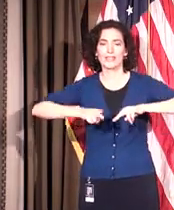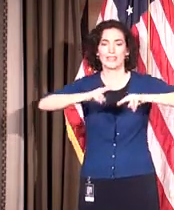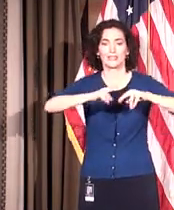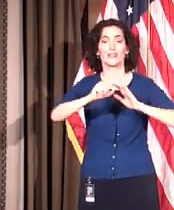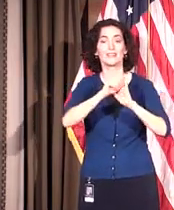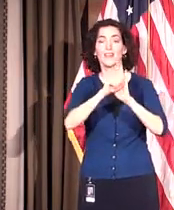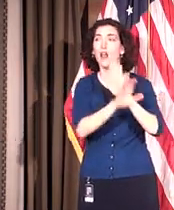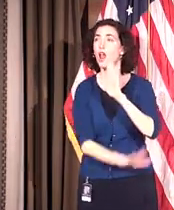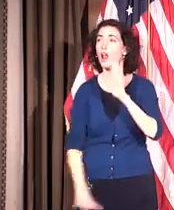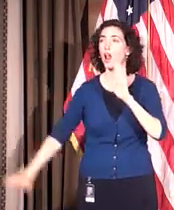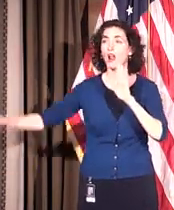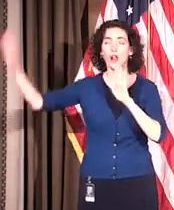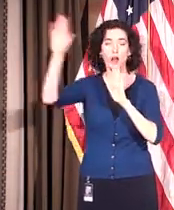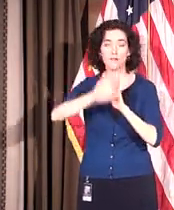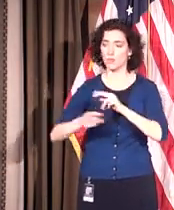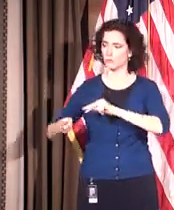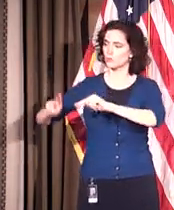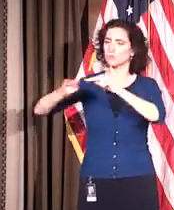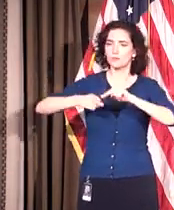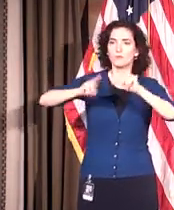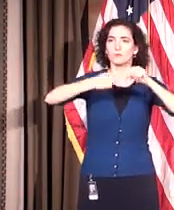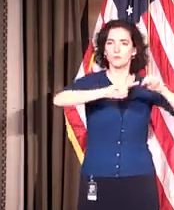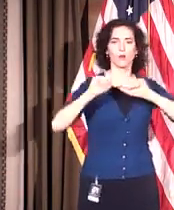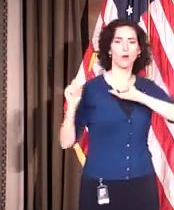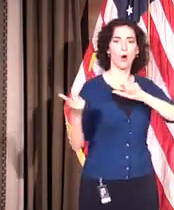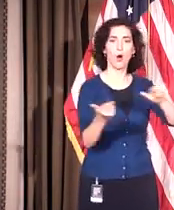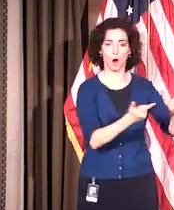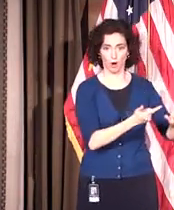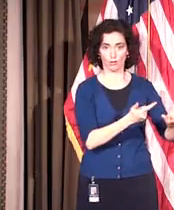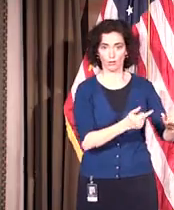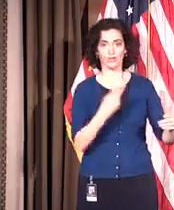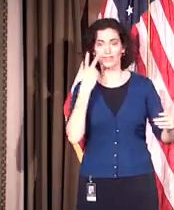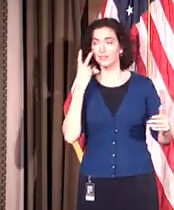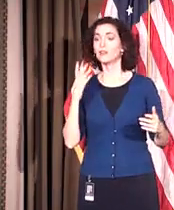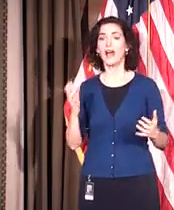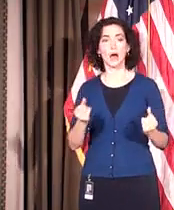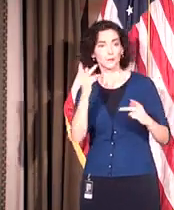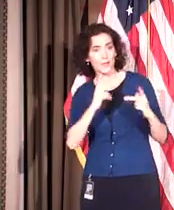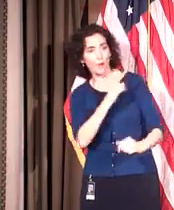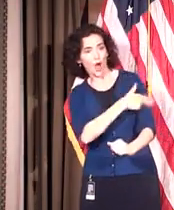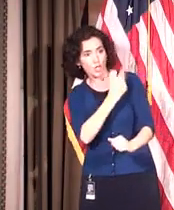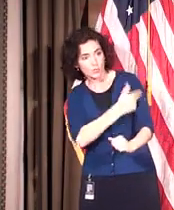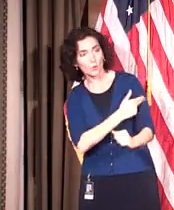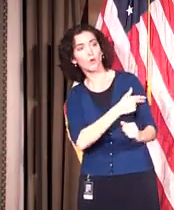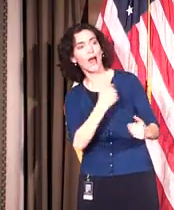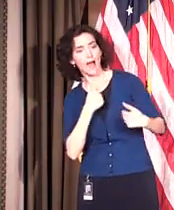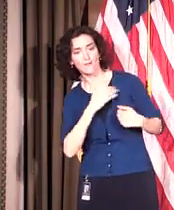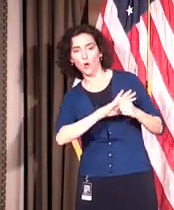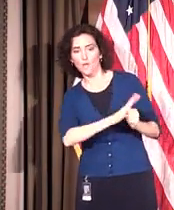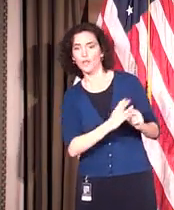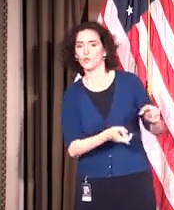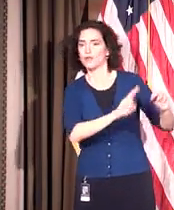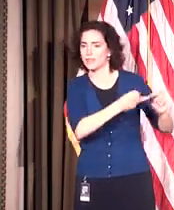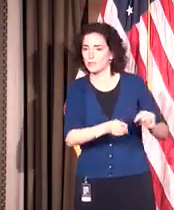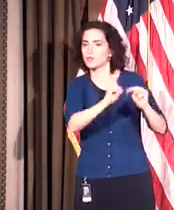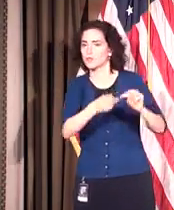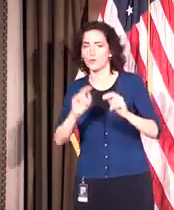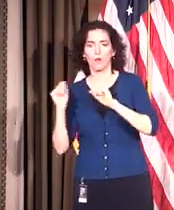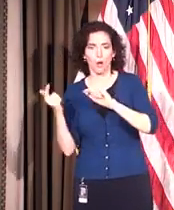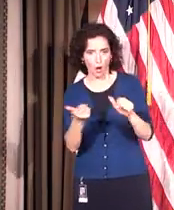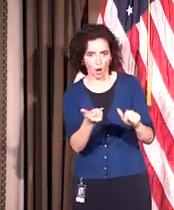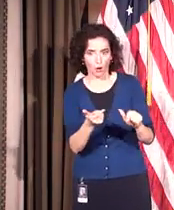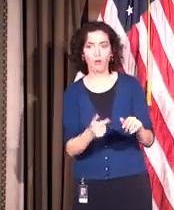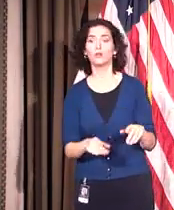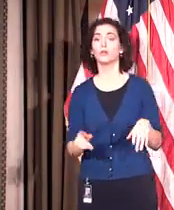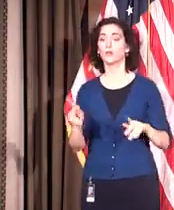of the state right now. We're seeing increases in the number of hospitalized patients with COVID, and we're seeing increases in the number of